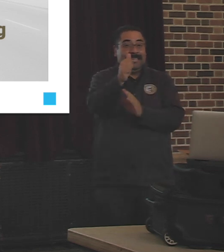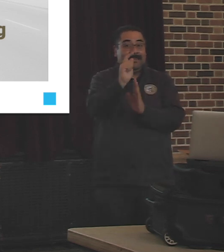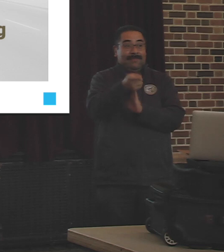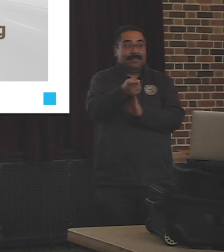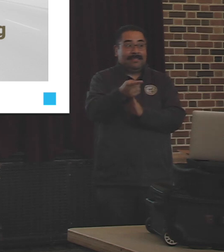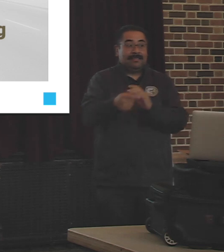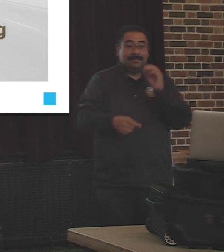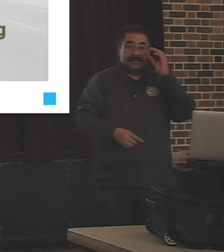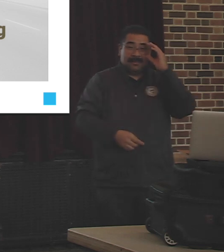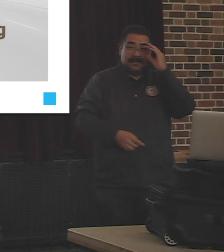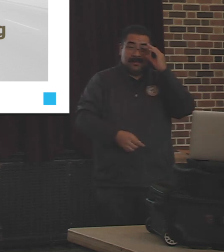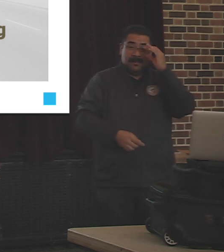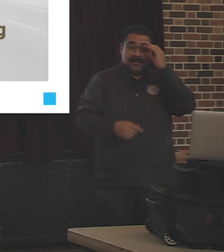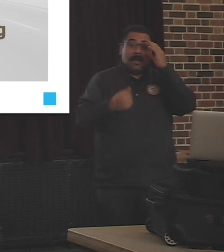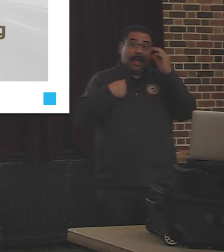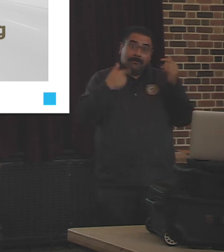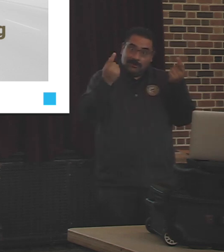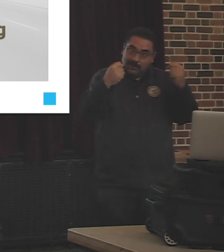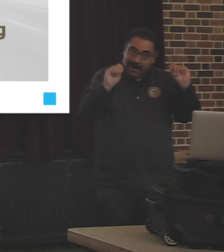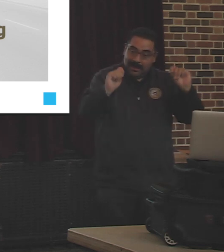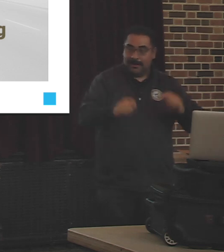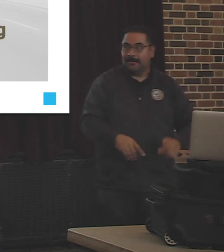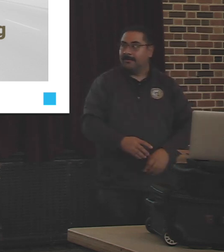So we will try.